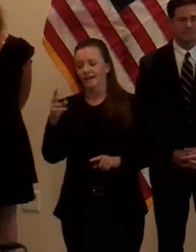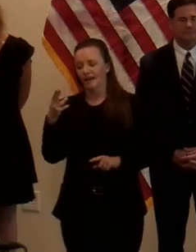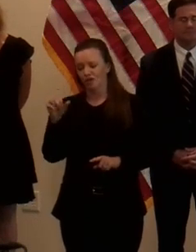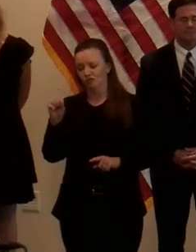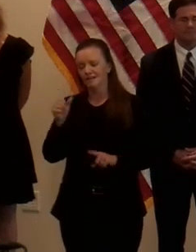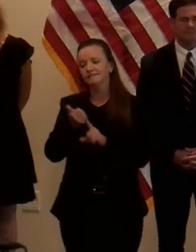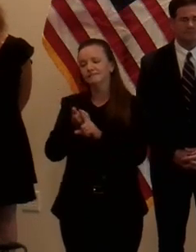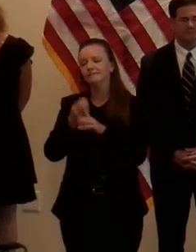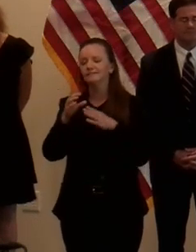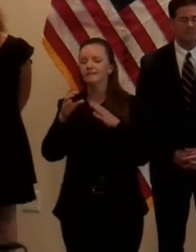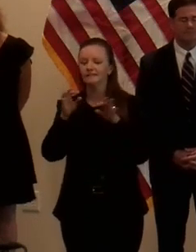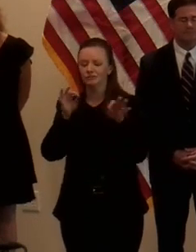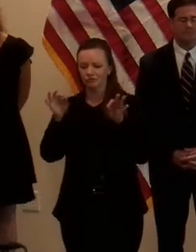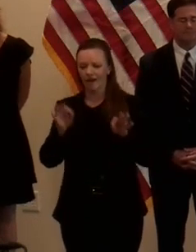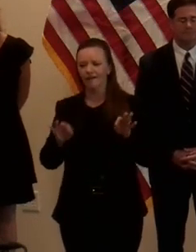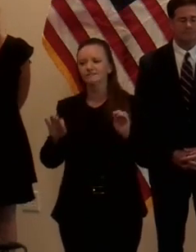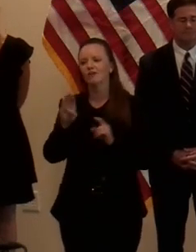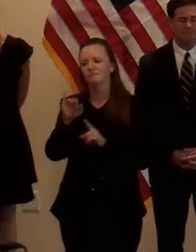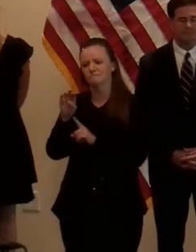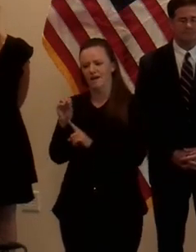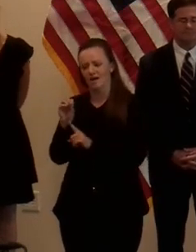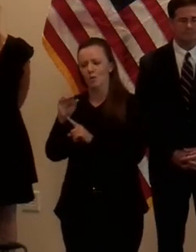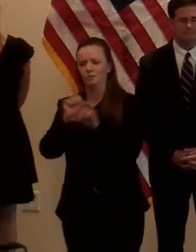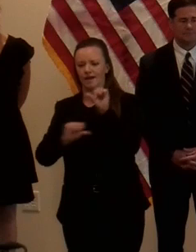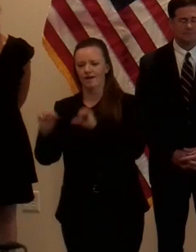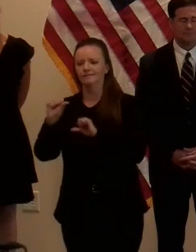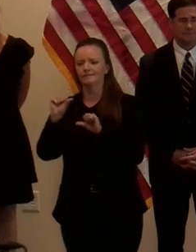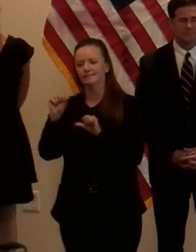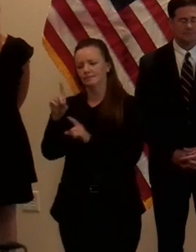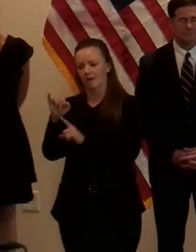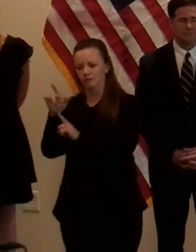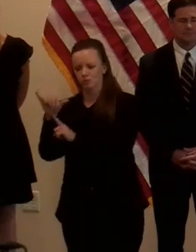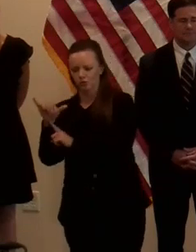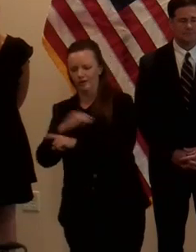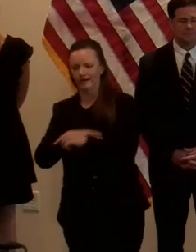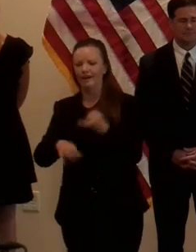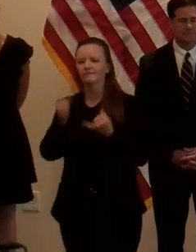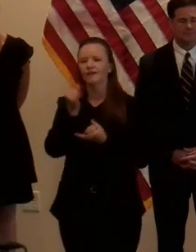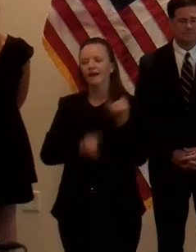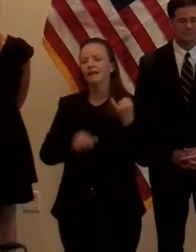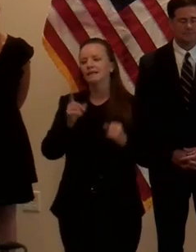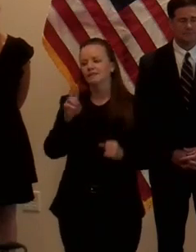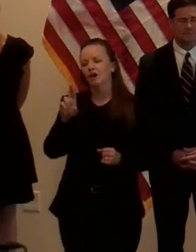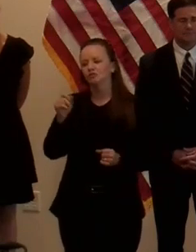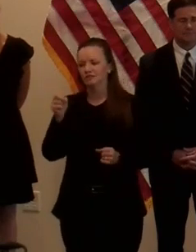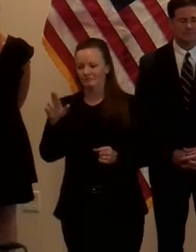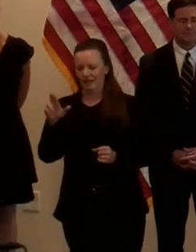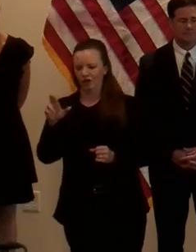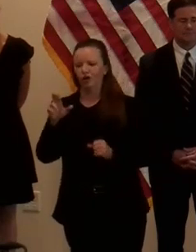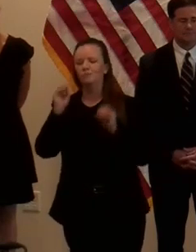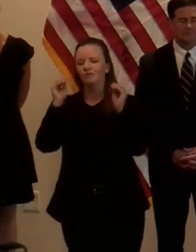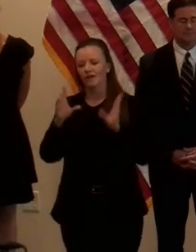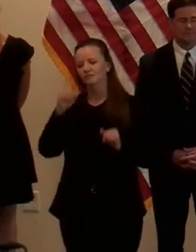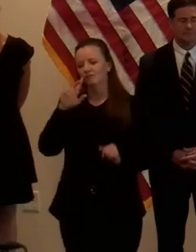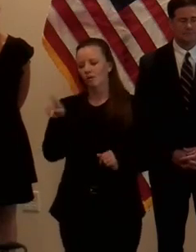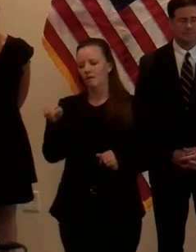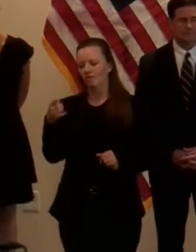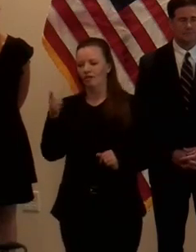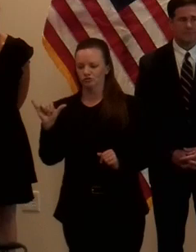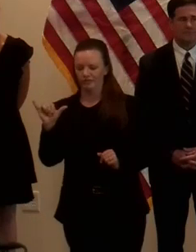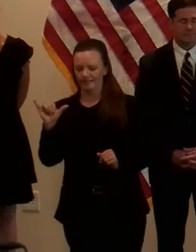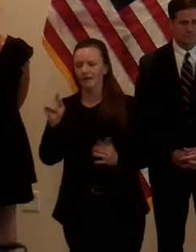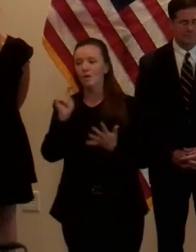Sciences Biorepository, and finally, Dr. Catherine Spear, Professor of Pathology. Those are the people who are going to make this work for